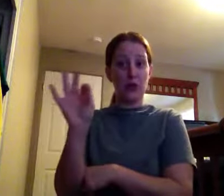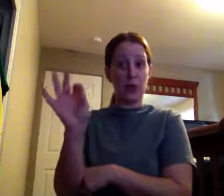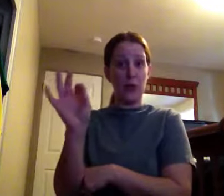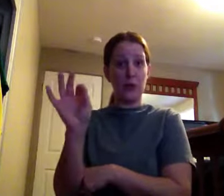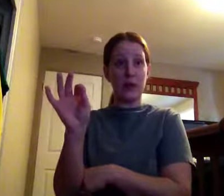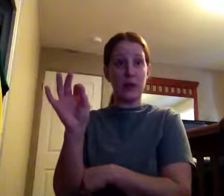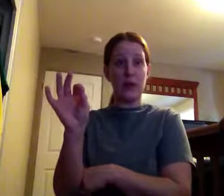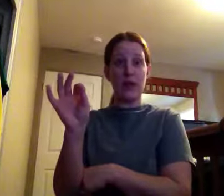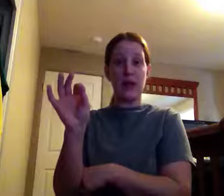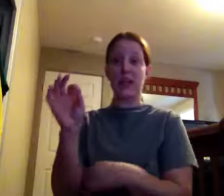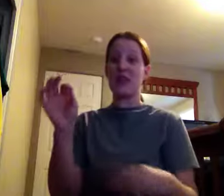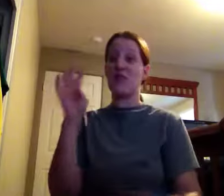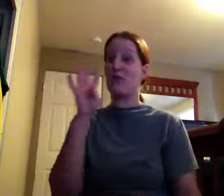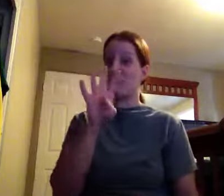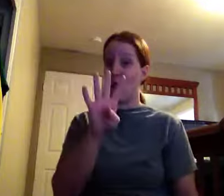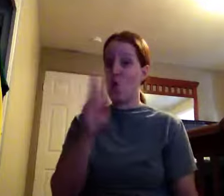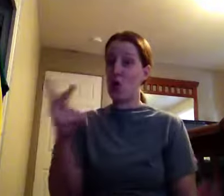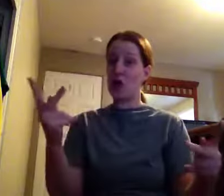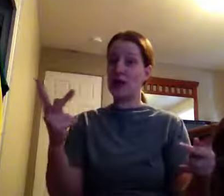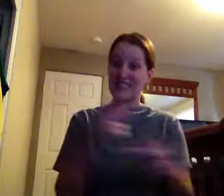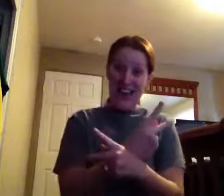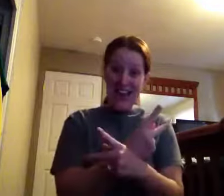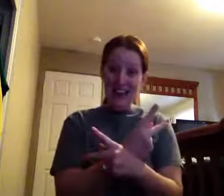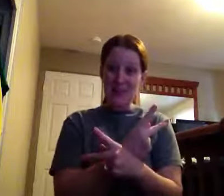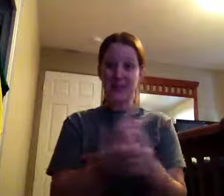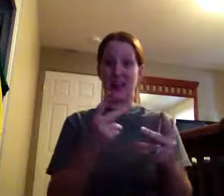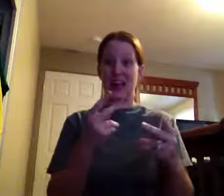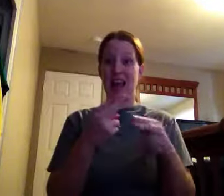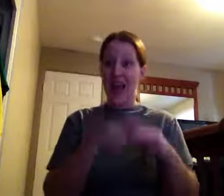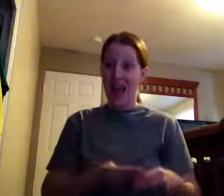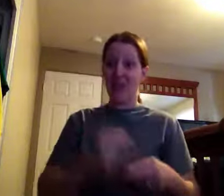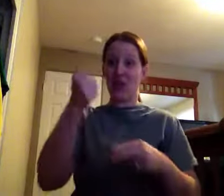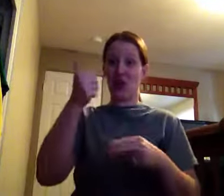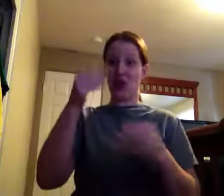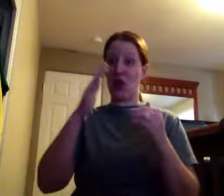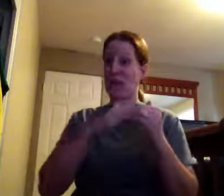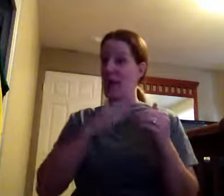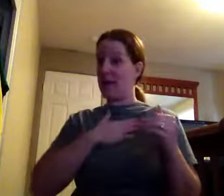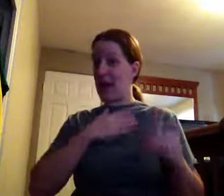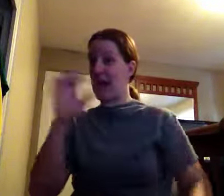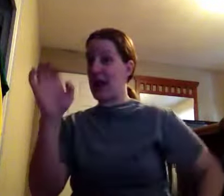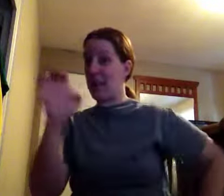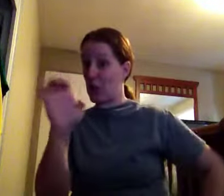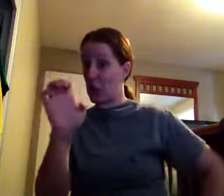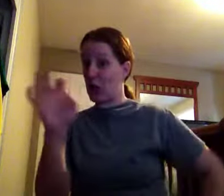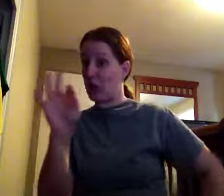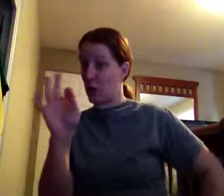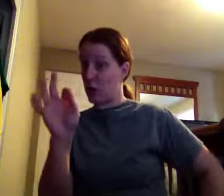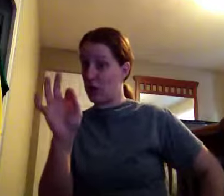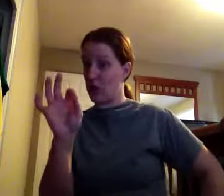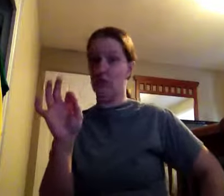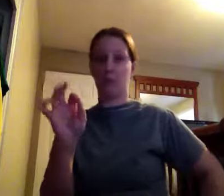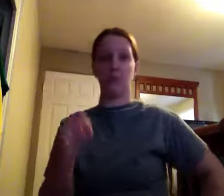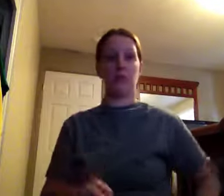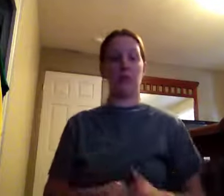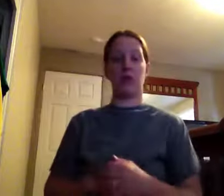4 times heavier than my empirical formula. So that's the 4. And if you look, remember when we did glucose, we took a 6